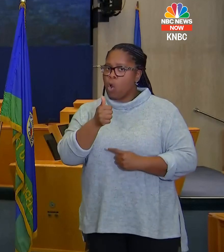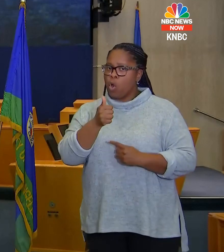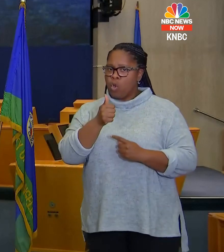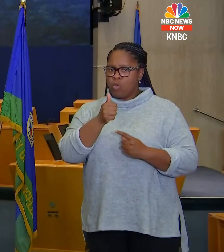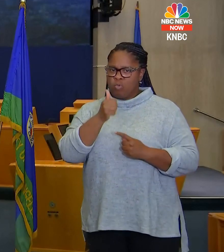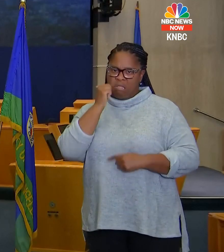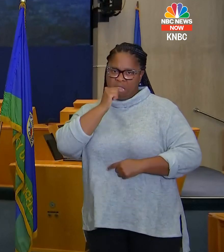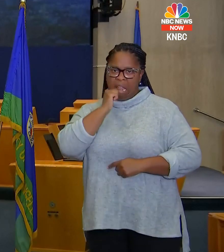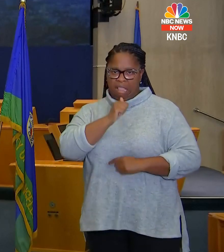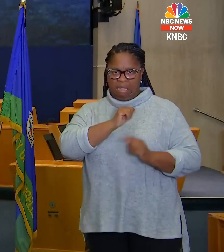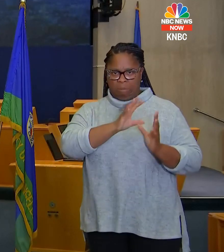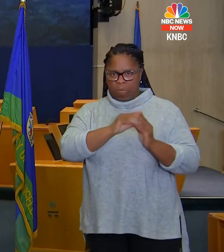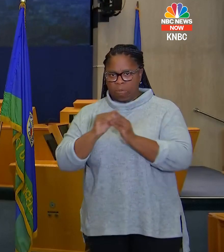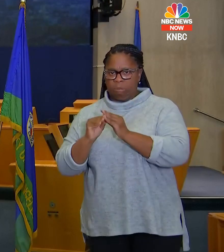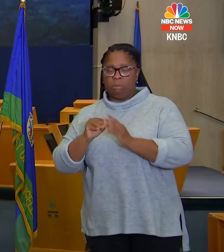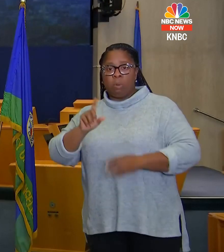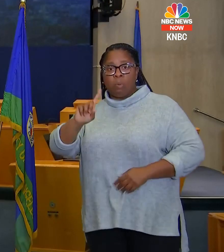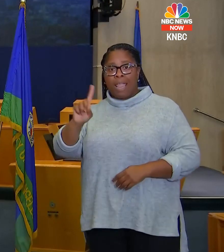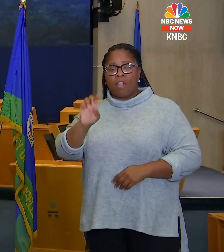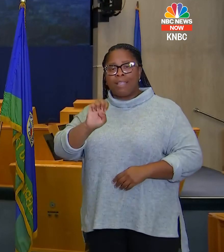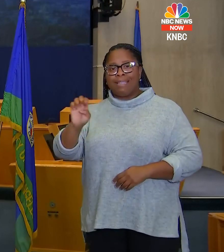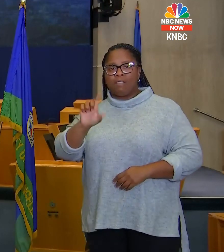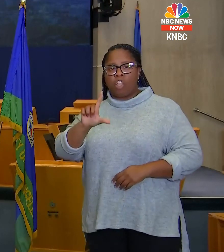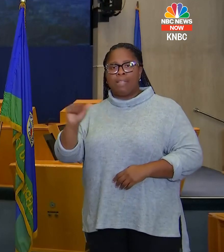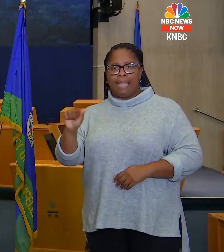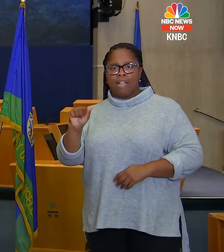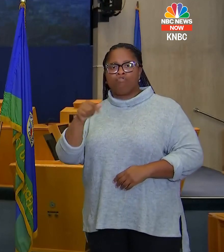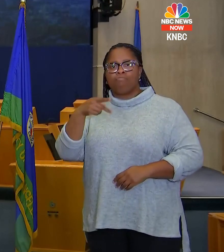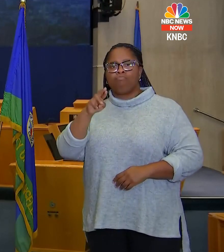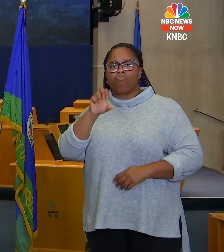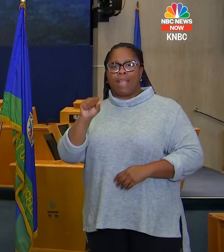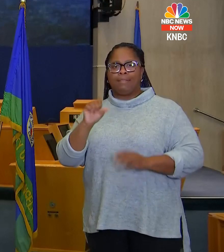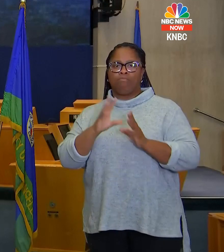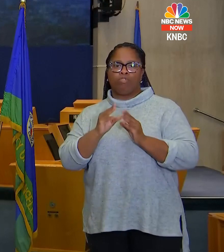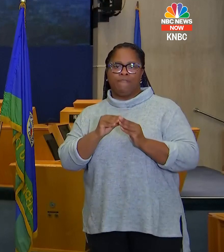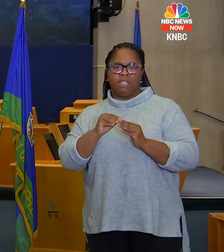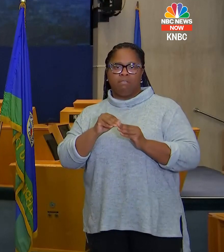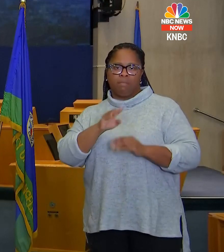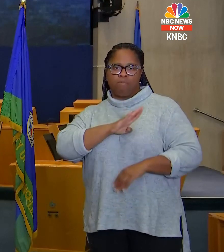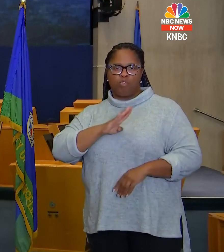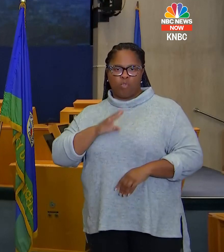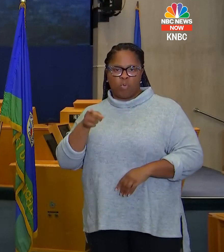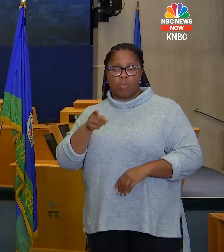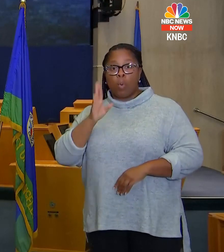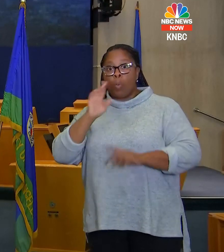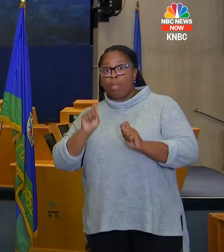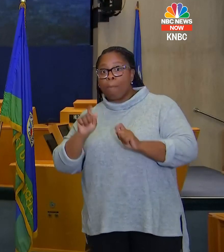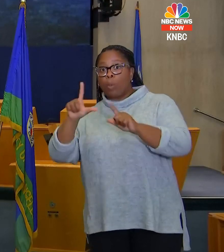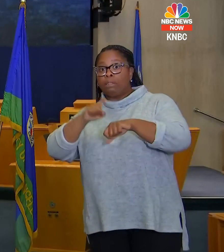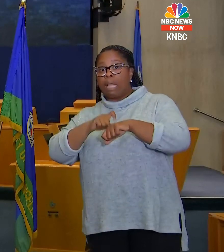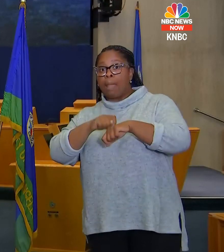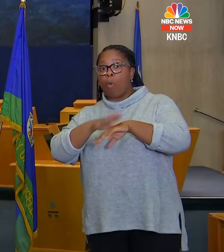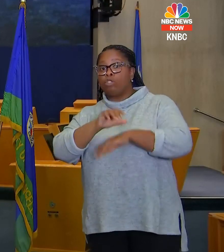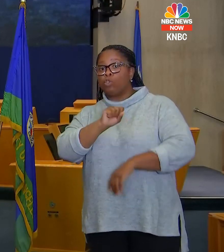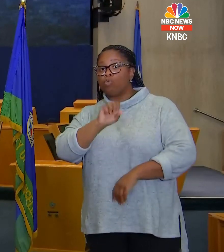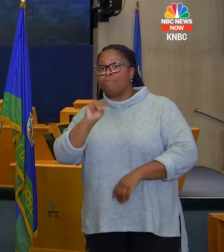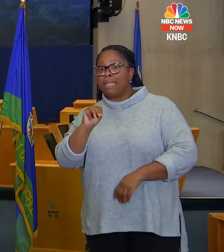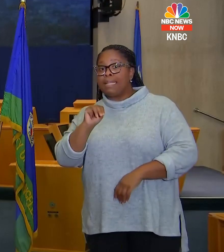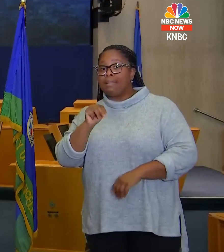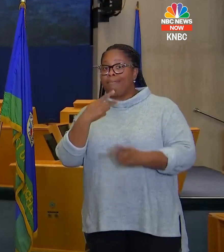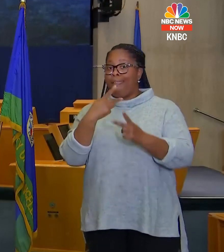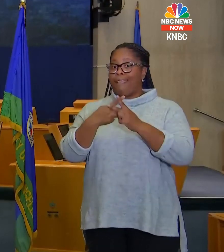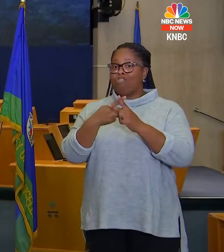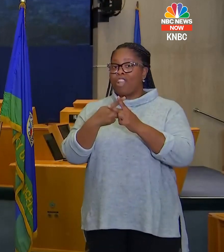Emergency Operations Bureau, which is located in East Los Angeles. We'll post the time on our social media, and thank you, and please,